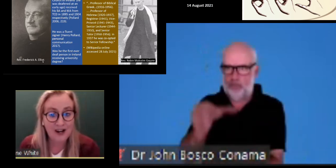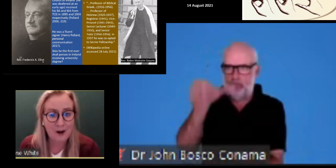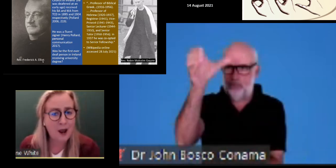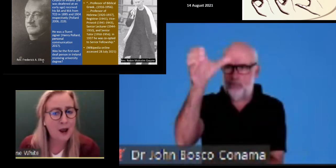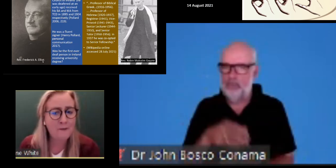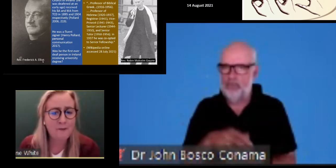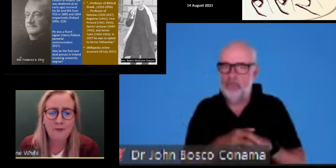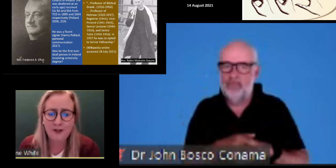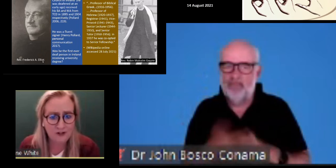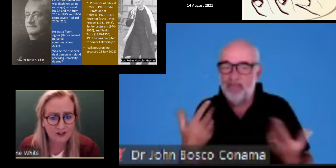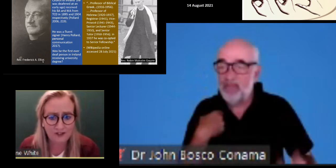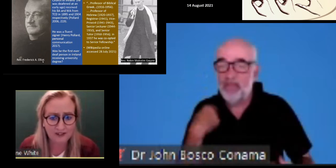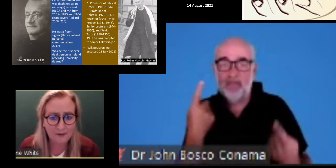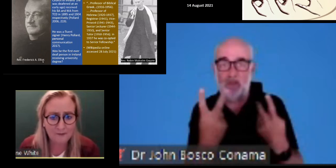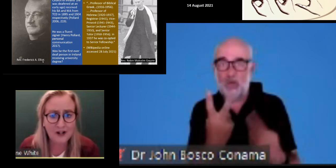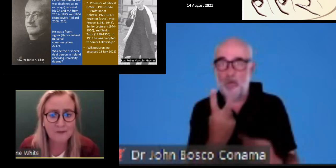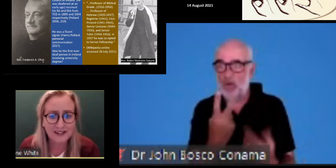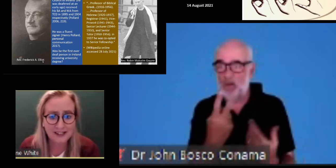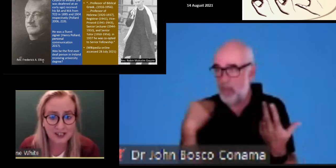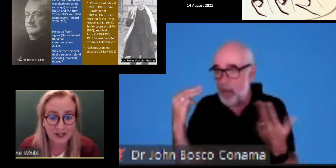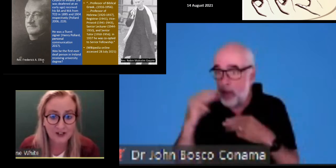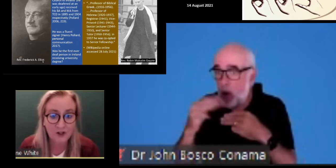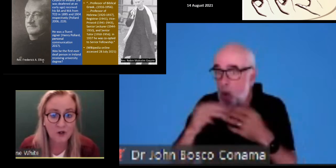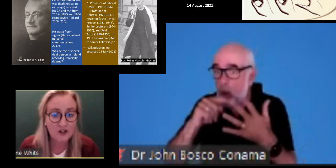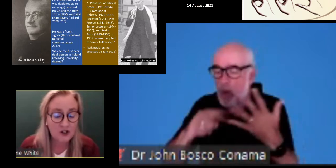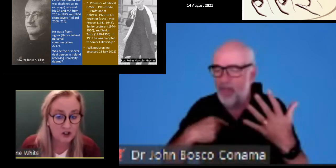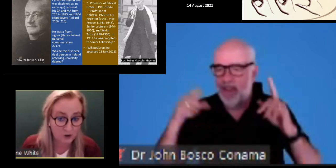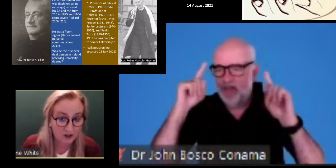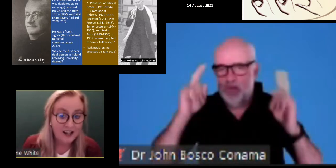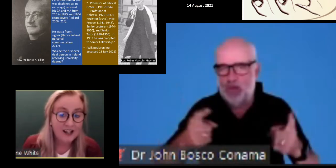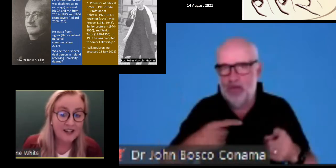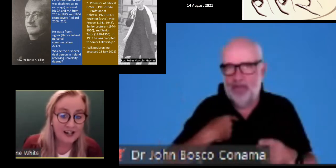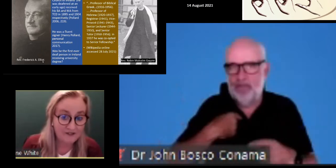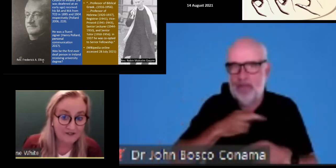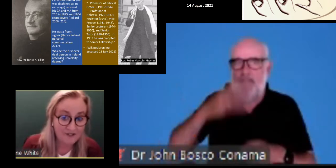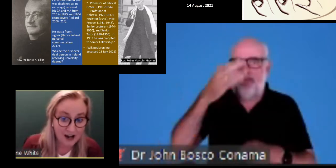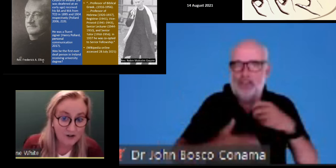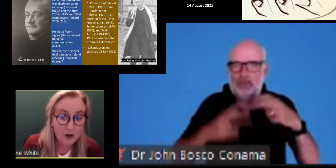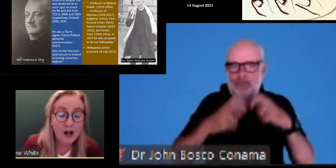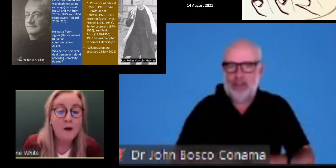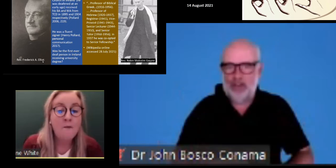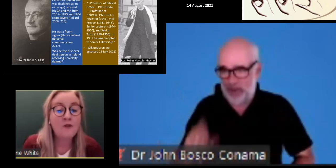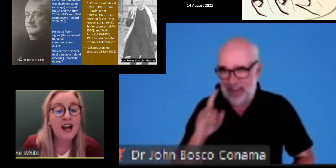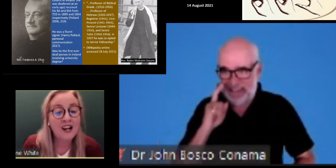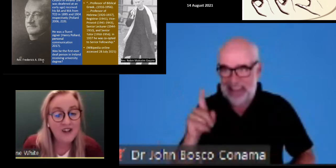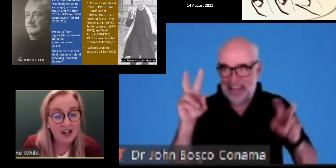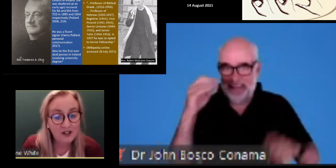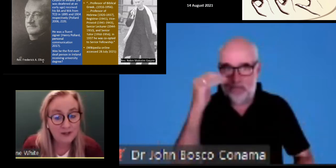Graveyard, a beautiful monument in its place. So those are two that I have found, but I have not